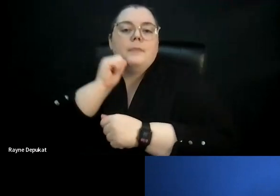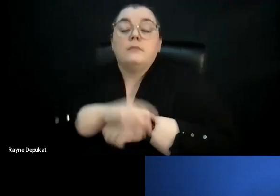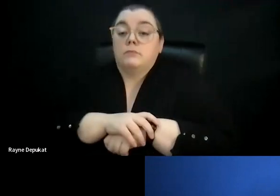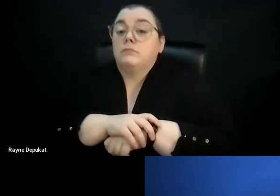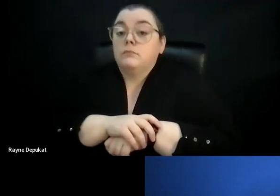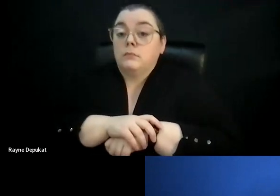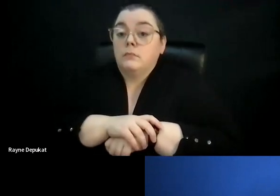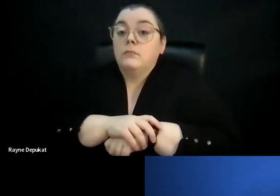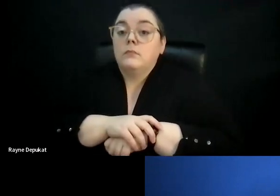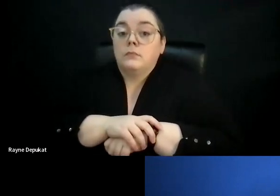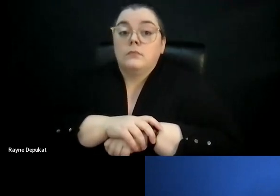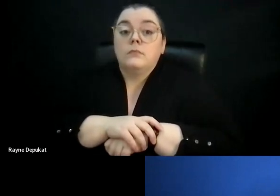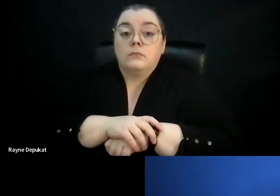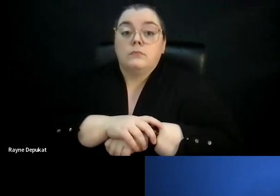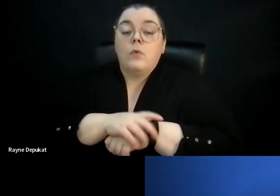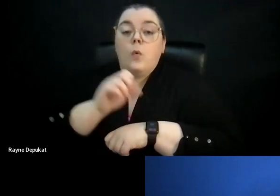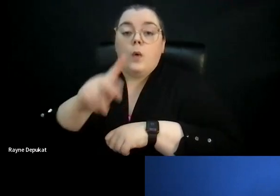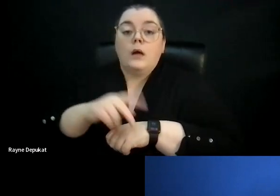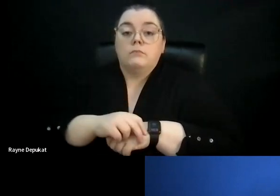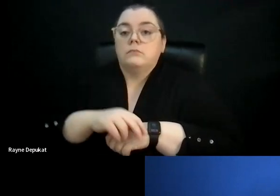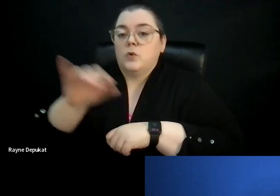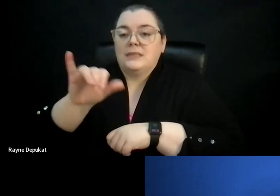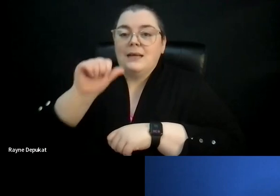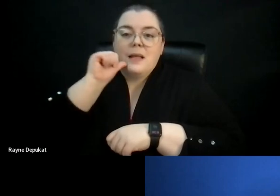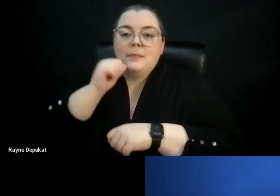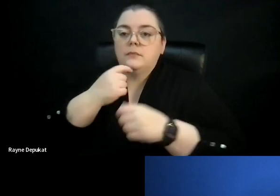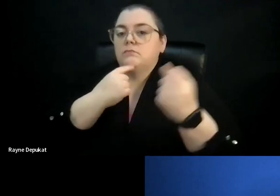So Talia says she agrees with Amy. Okay.